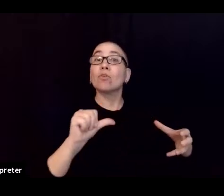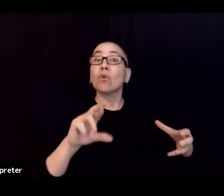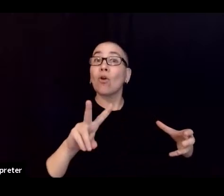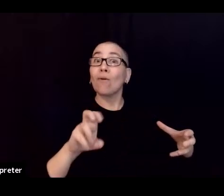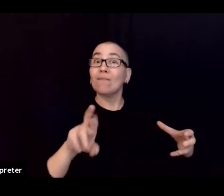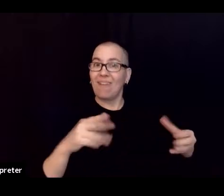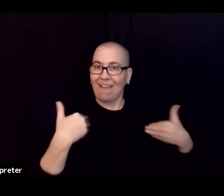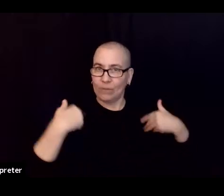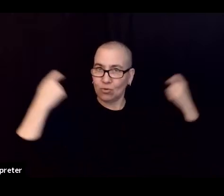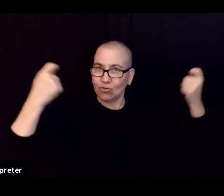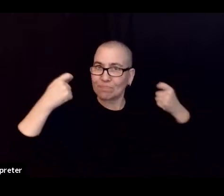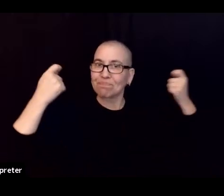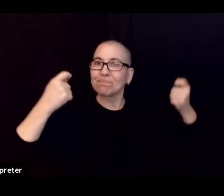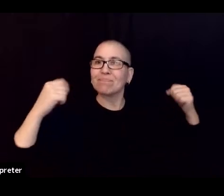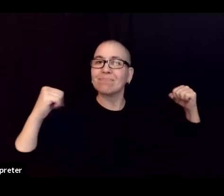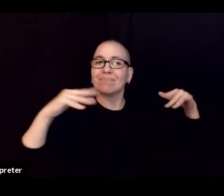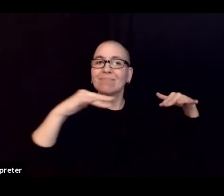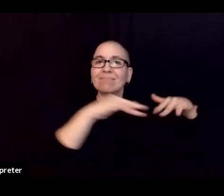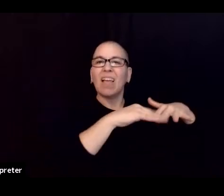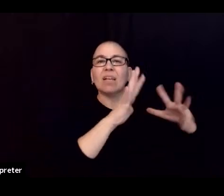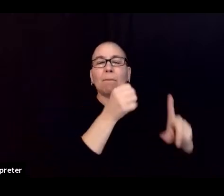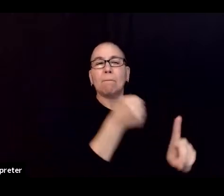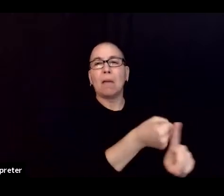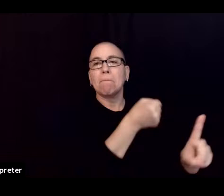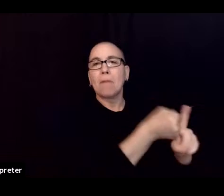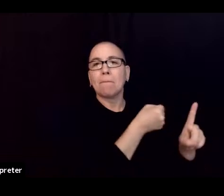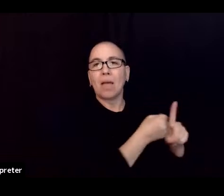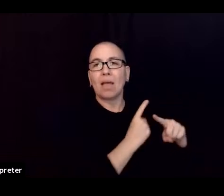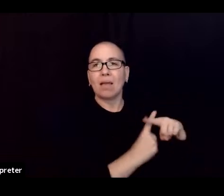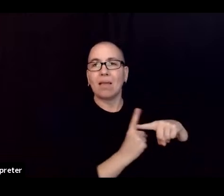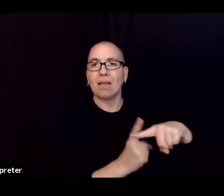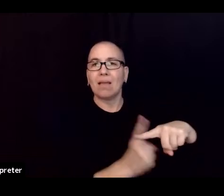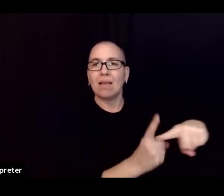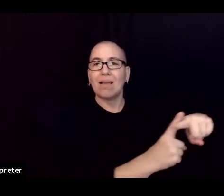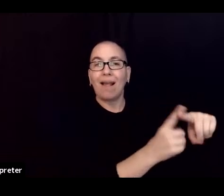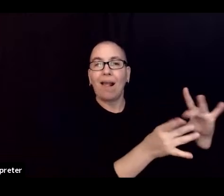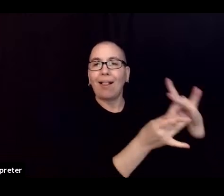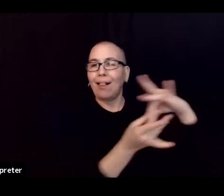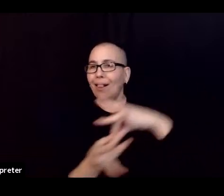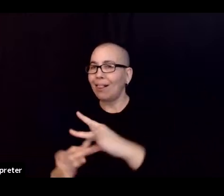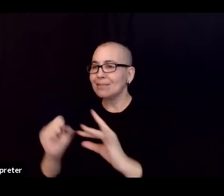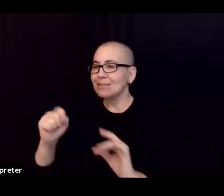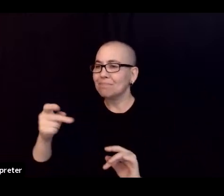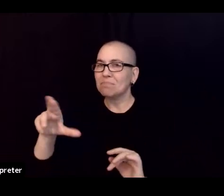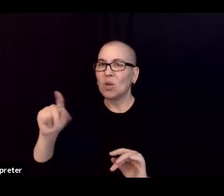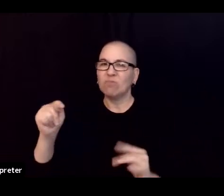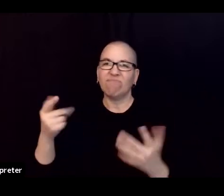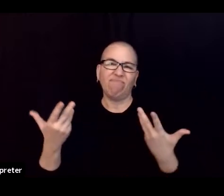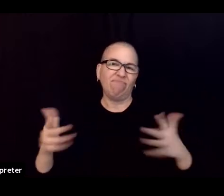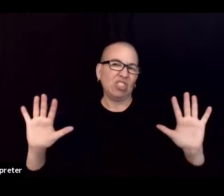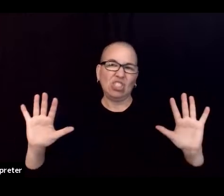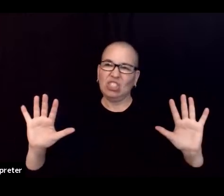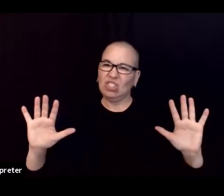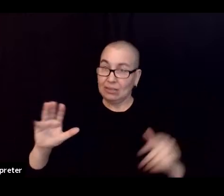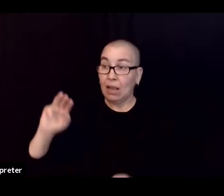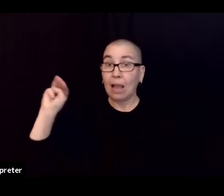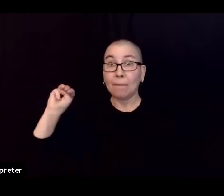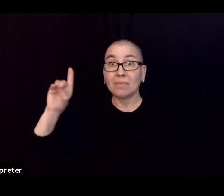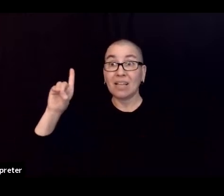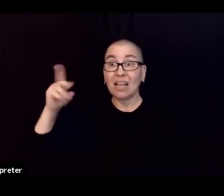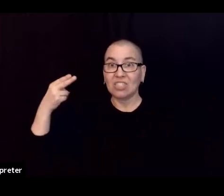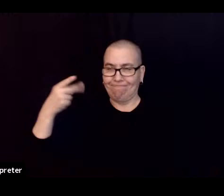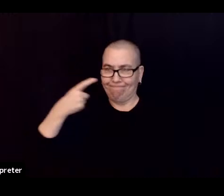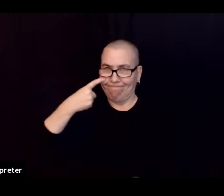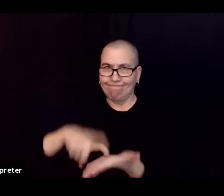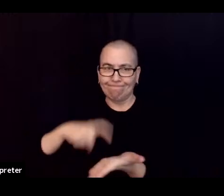the sports-related cases. MDH has observed a concerning increase in the rate of growth of cases in Carver